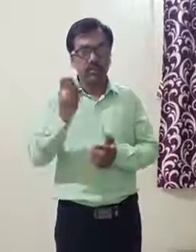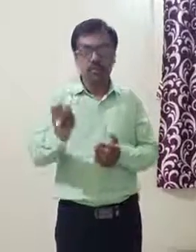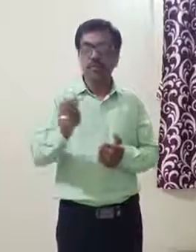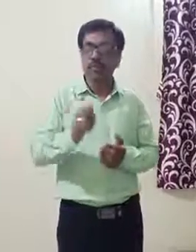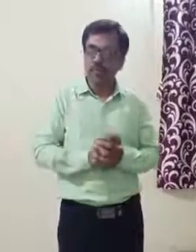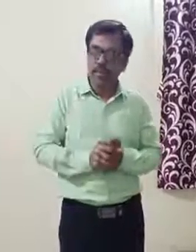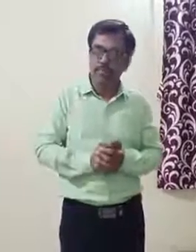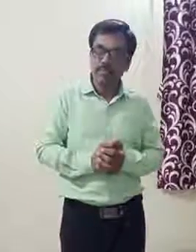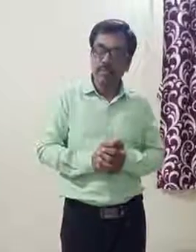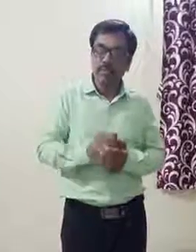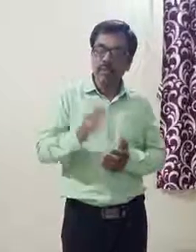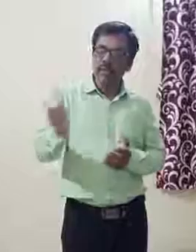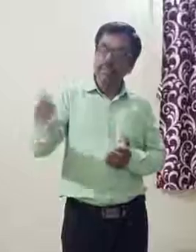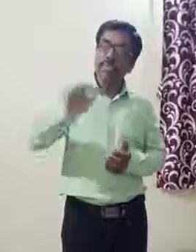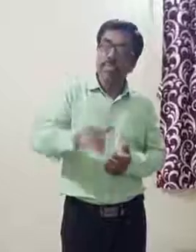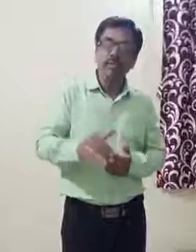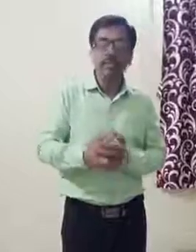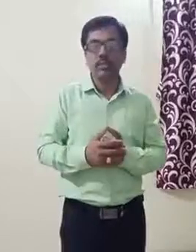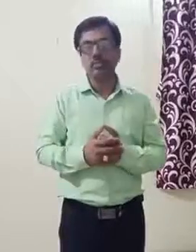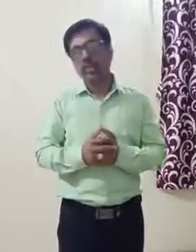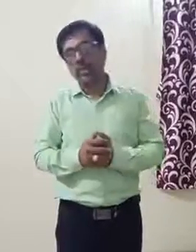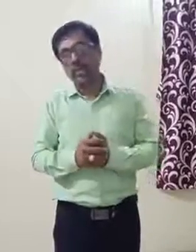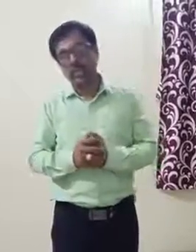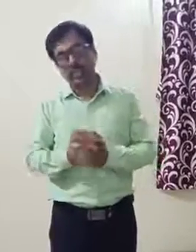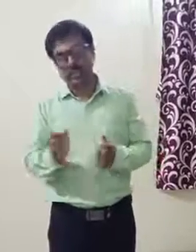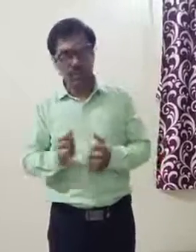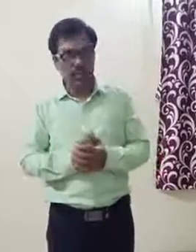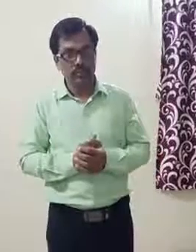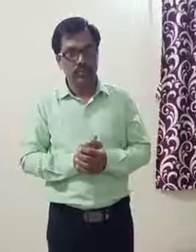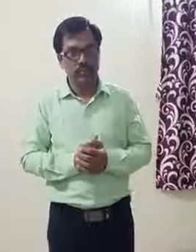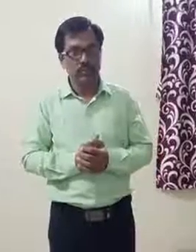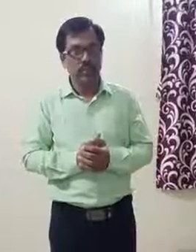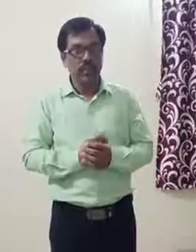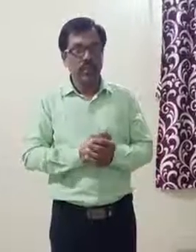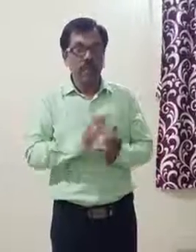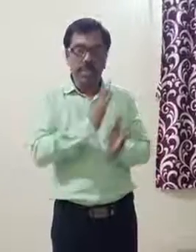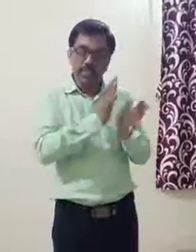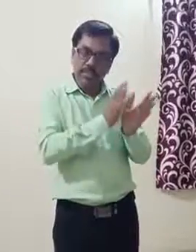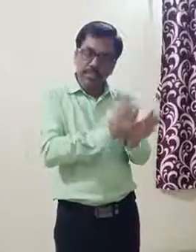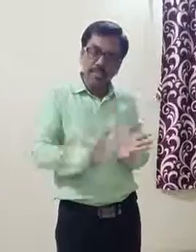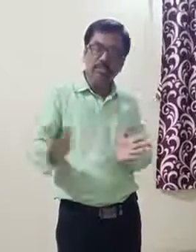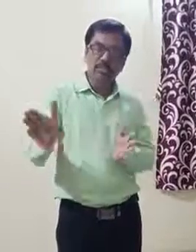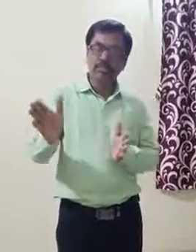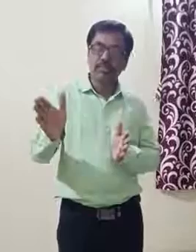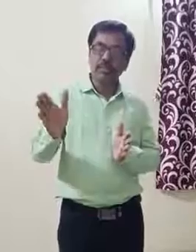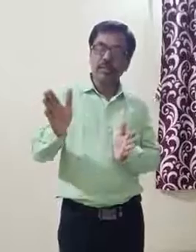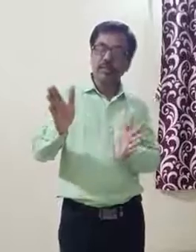Napoleon Bonaparte reintroduced monarchy in the France. And in this way,